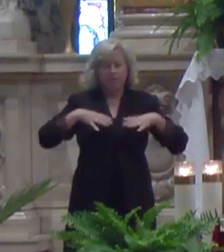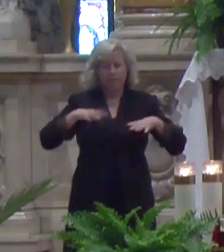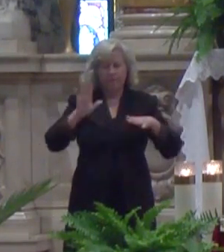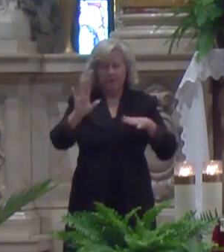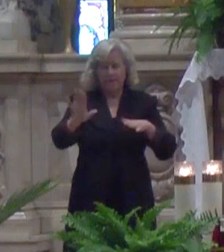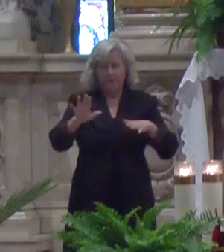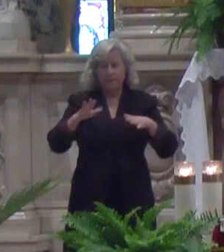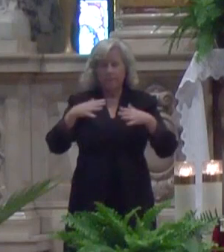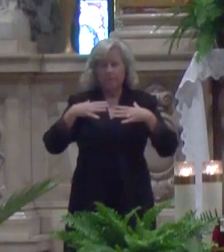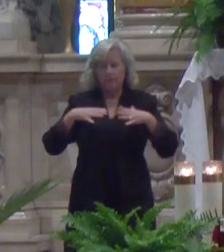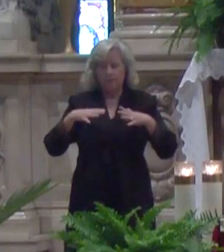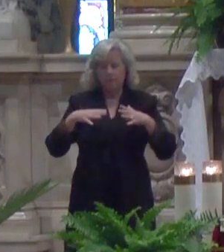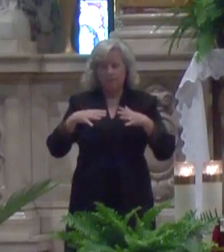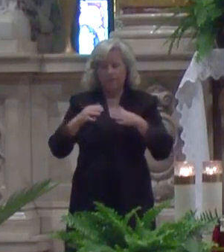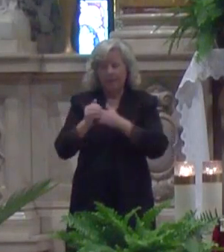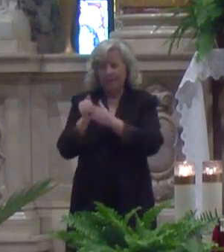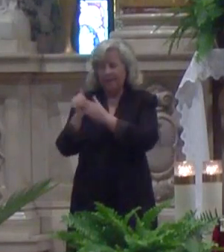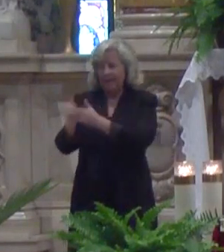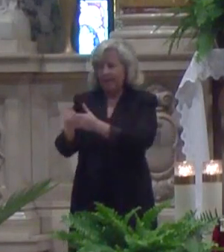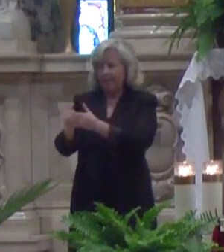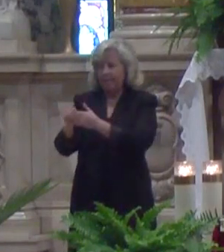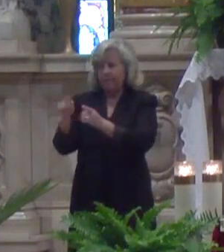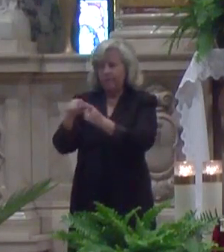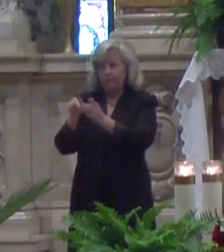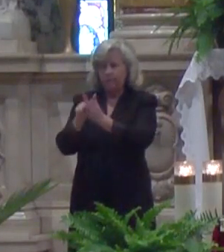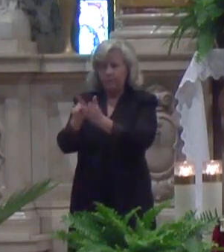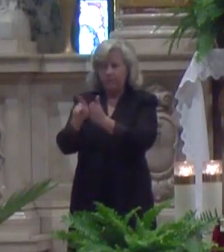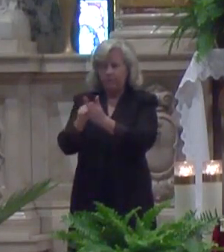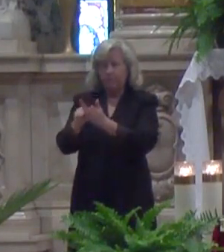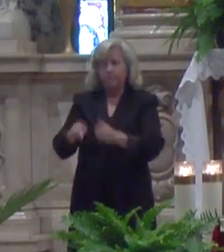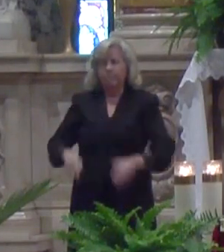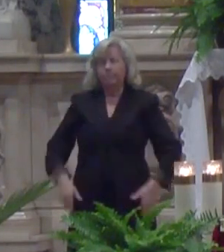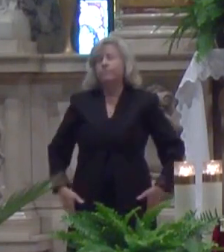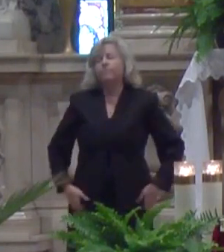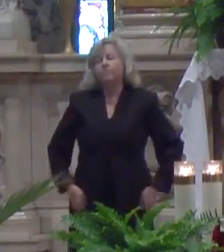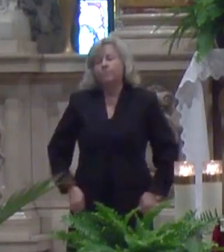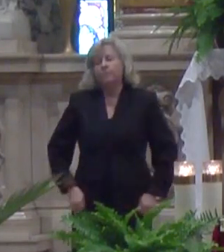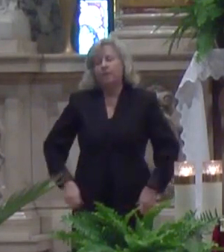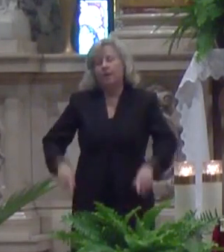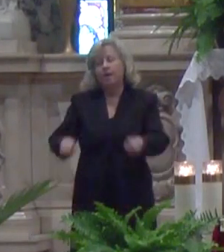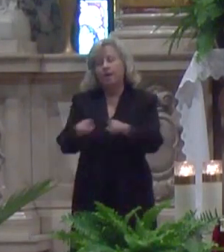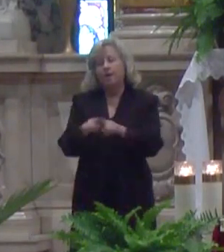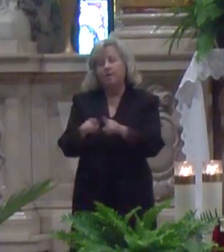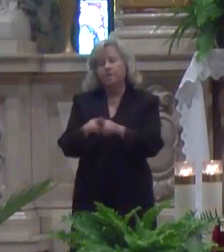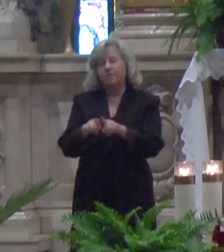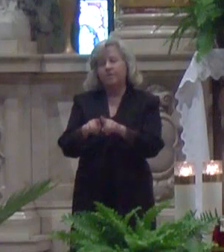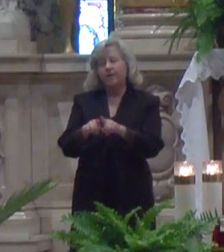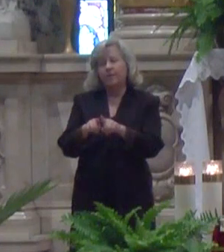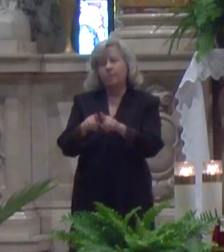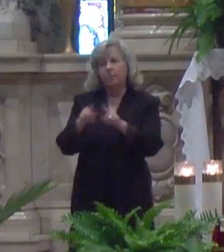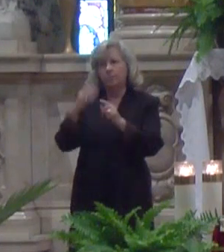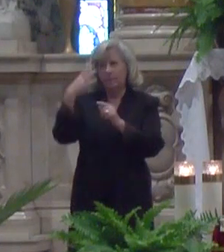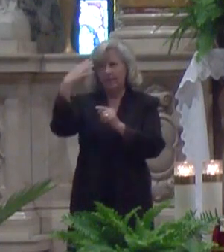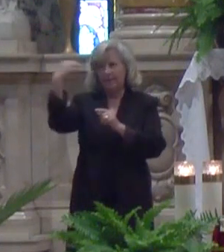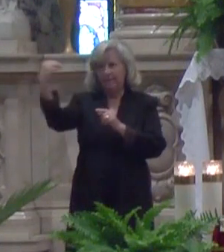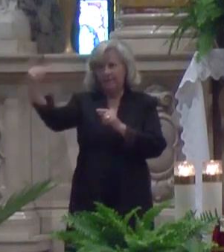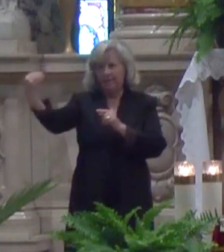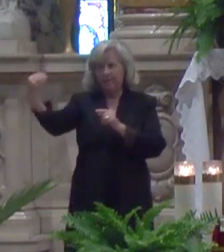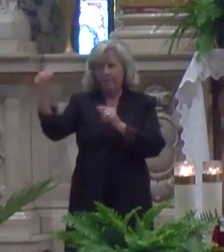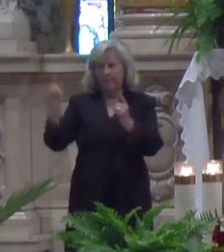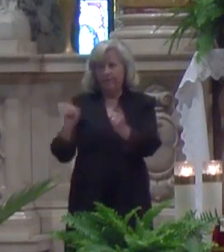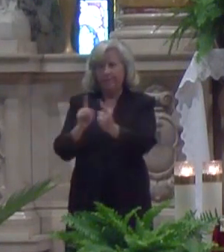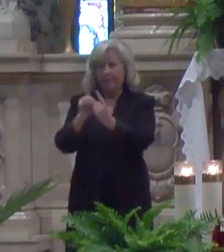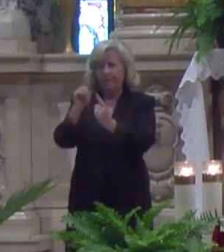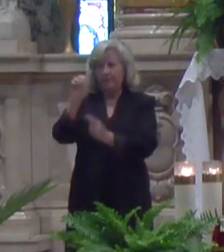clothes, and led him off to crucify him. As they were going out, they met a Cyrenian named Simon.